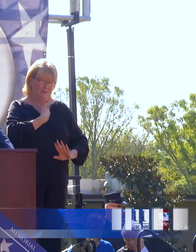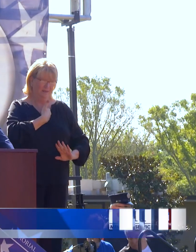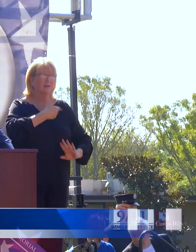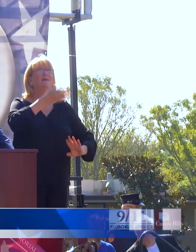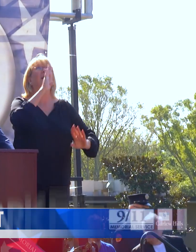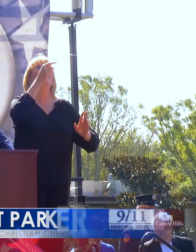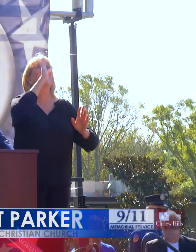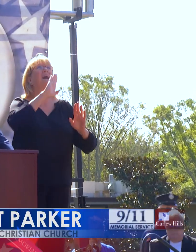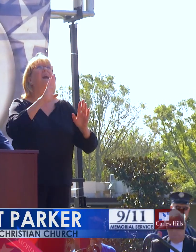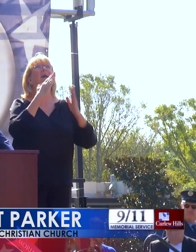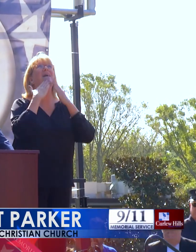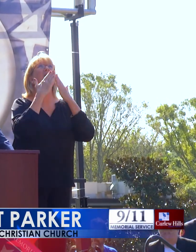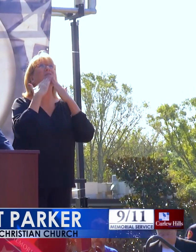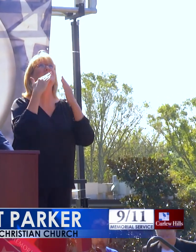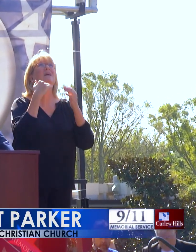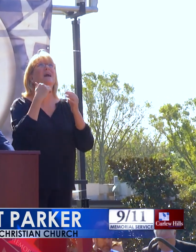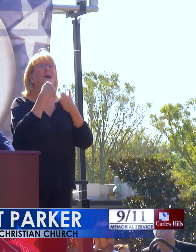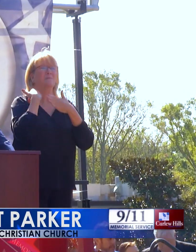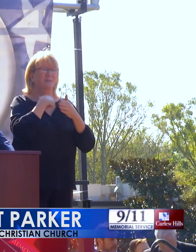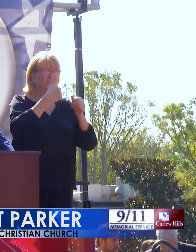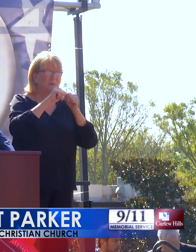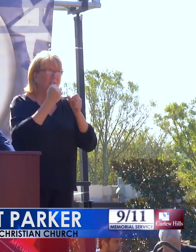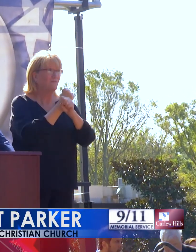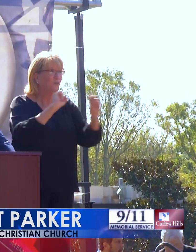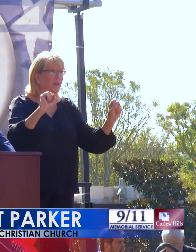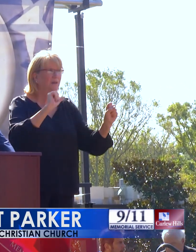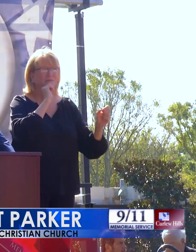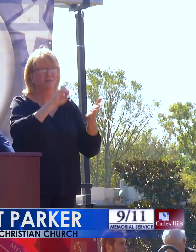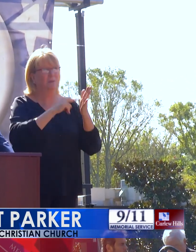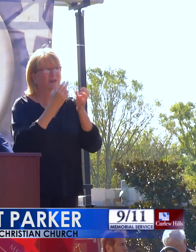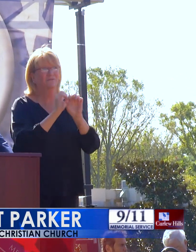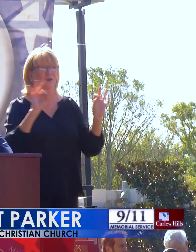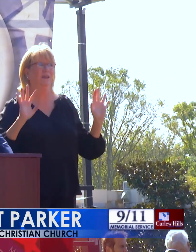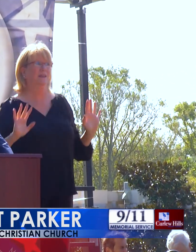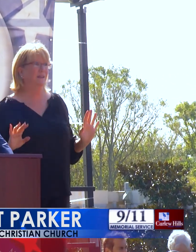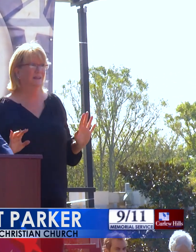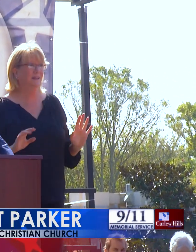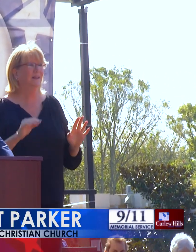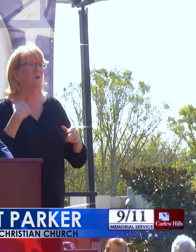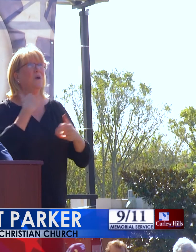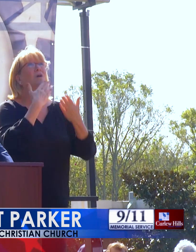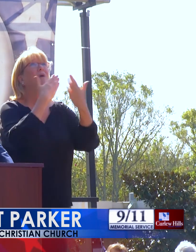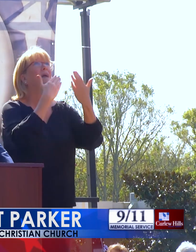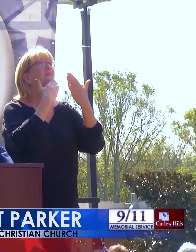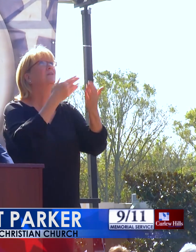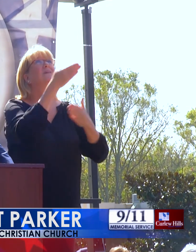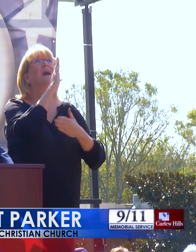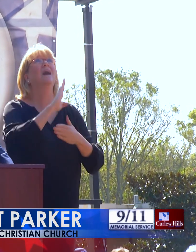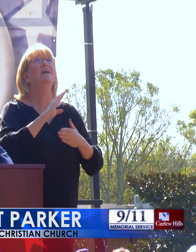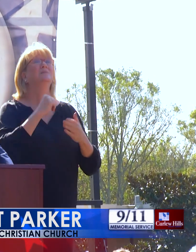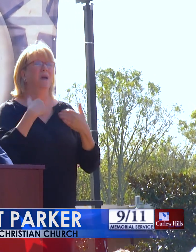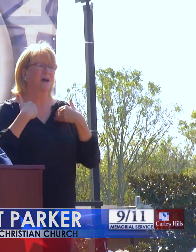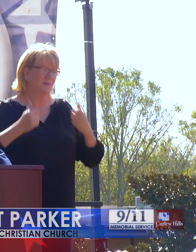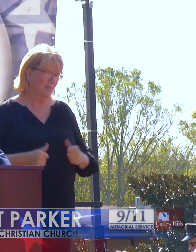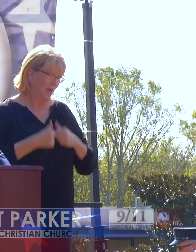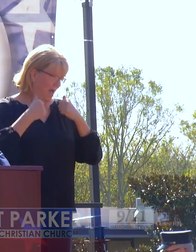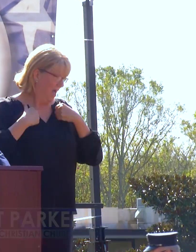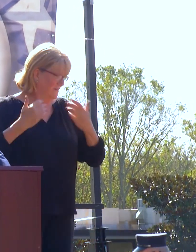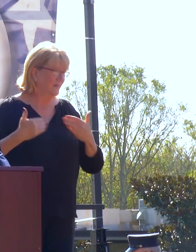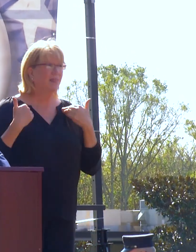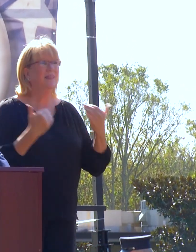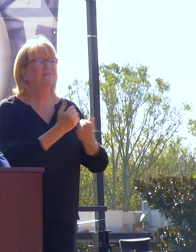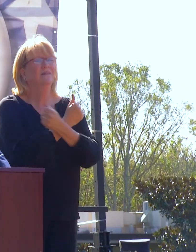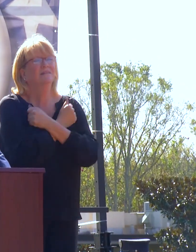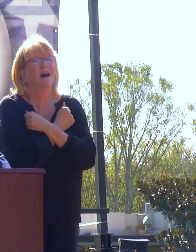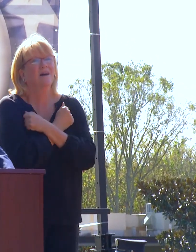God is such a reminder that freedom is never free. And so we're here today to say how grateful we are to be able to have life and live and